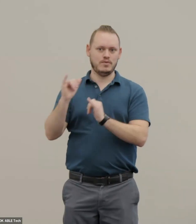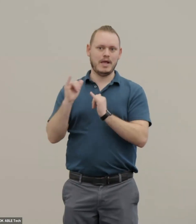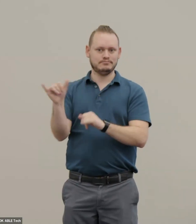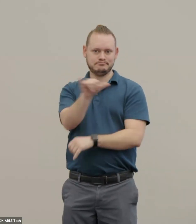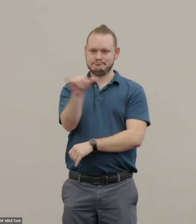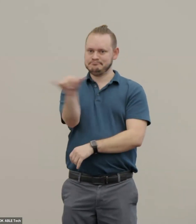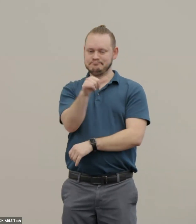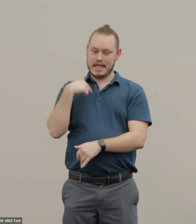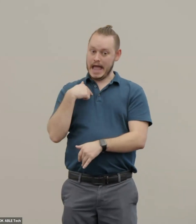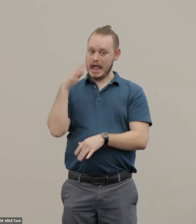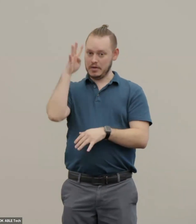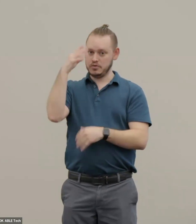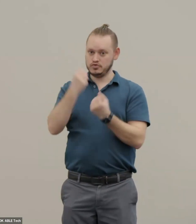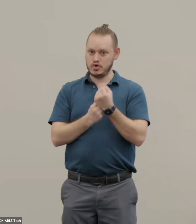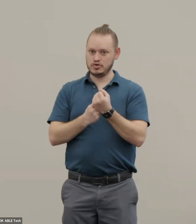I would structure the document.